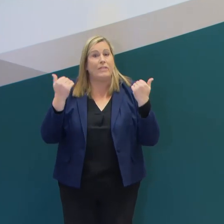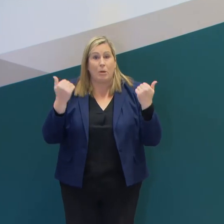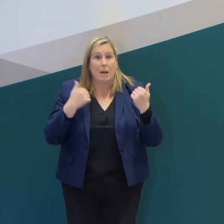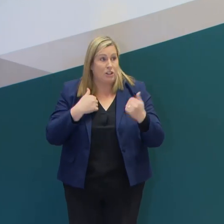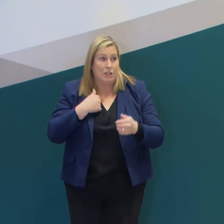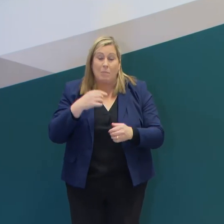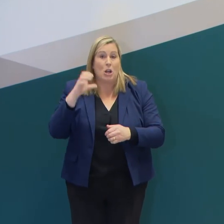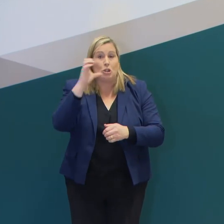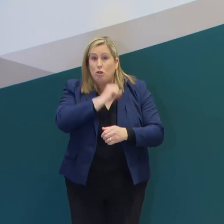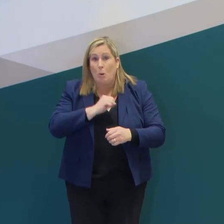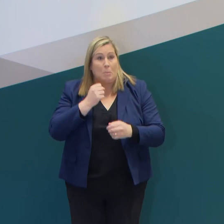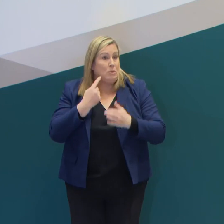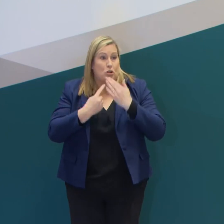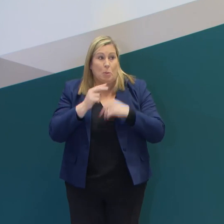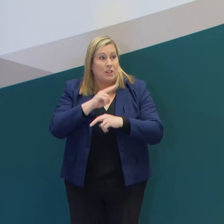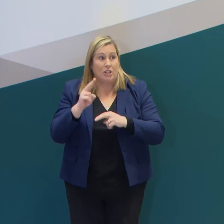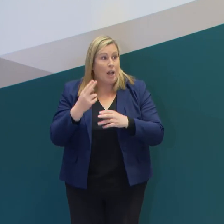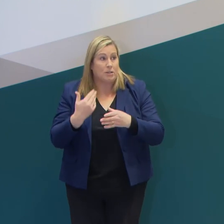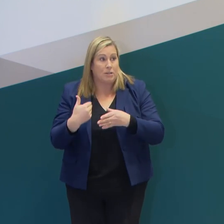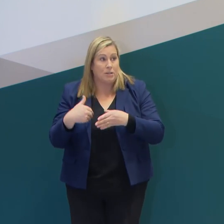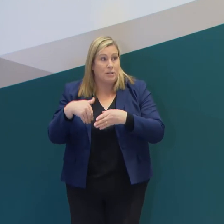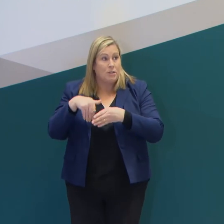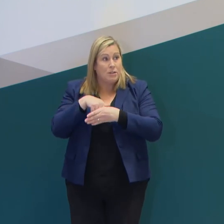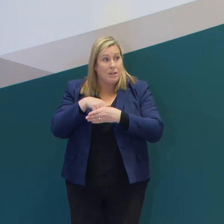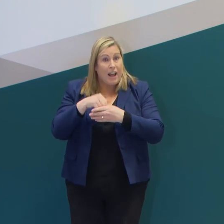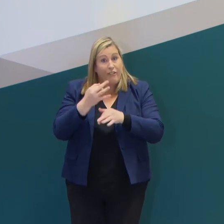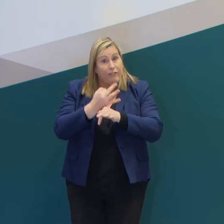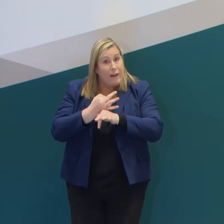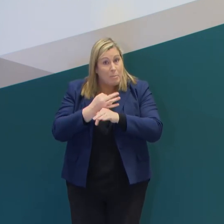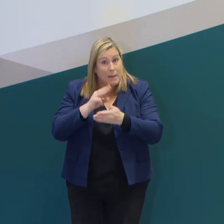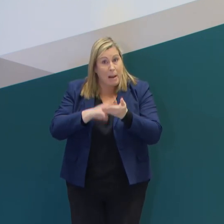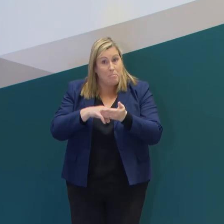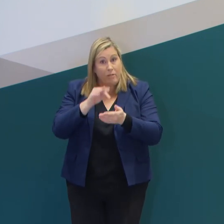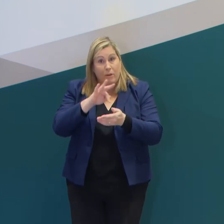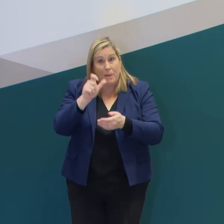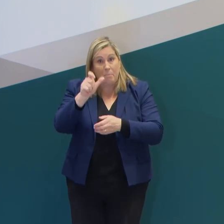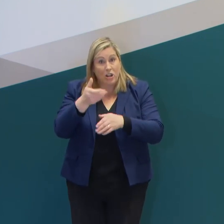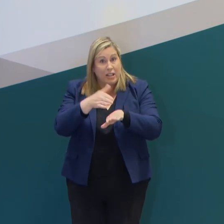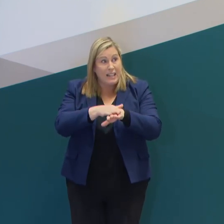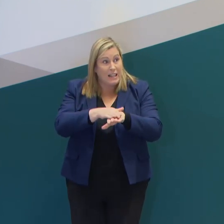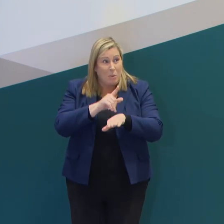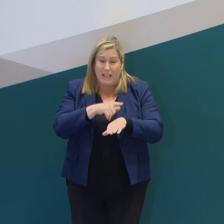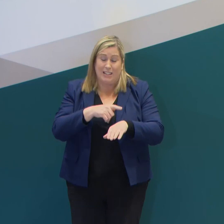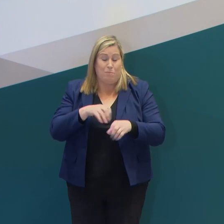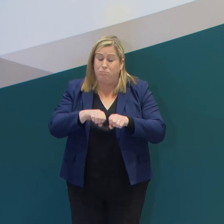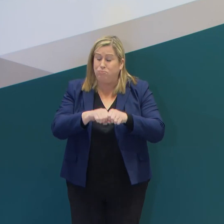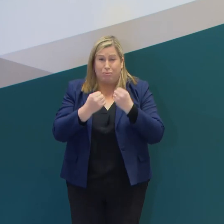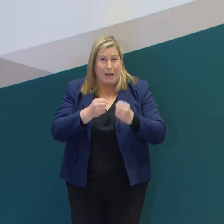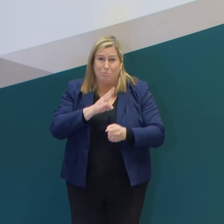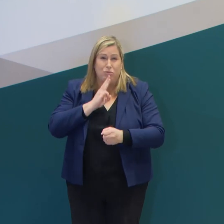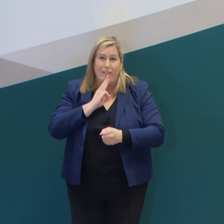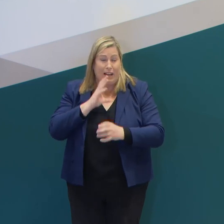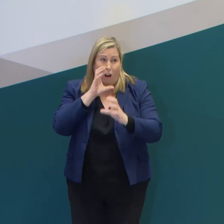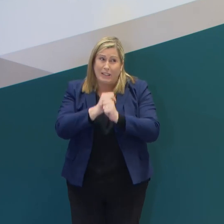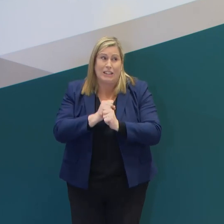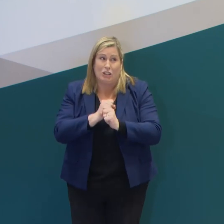your question that that's somebody not a part of the family of the individual. Is that correct? No. Well, that's a breach of privacy and confidentiality,